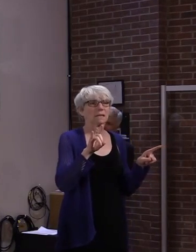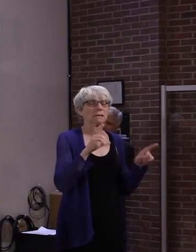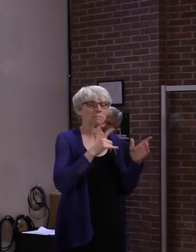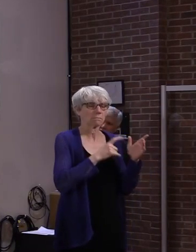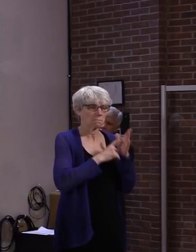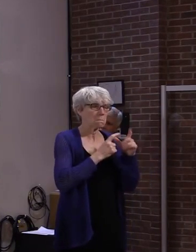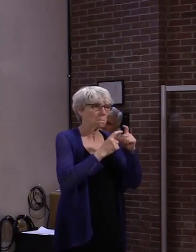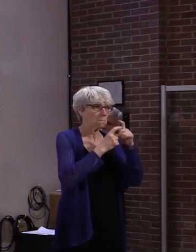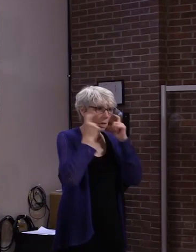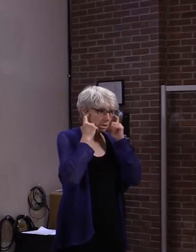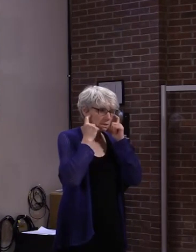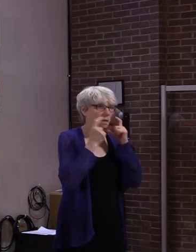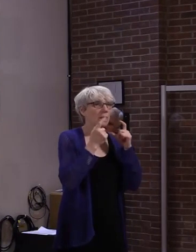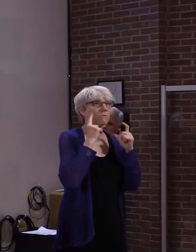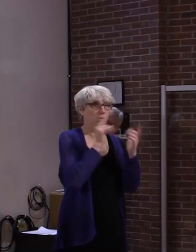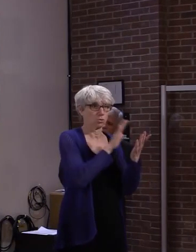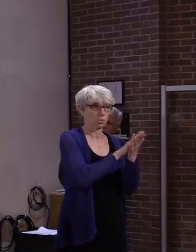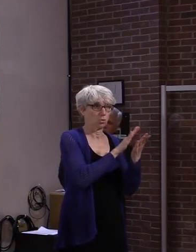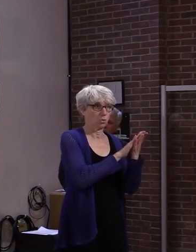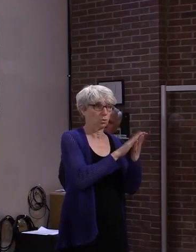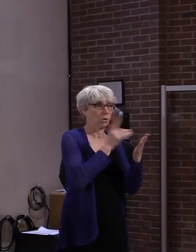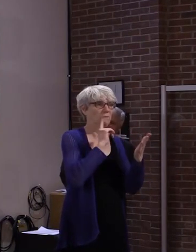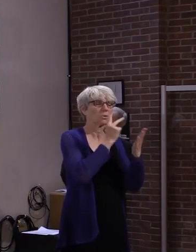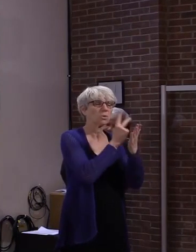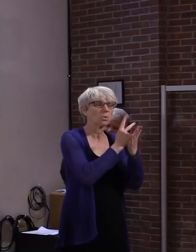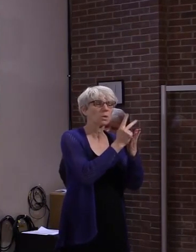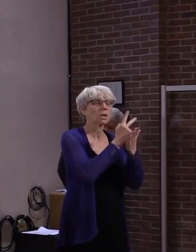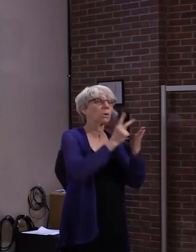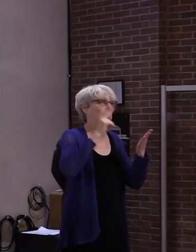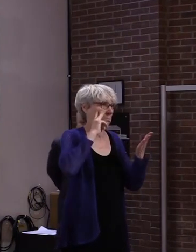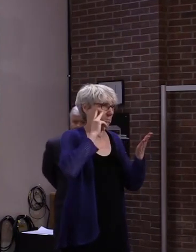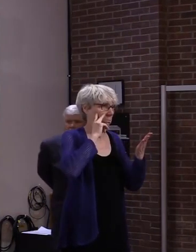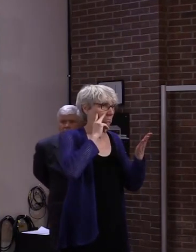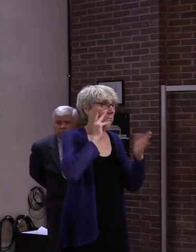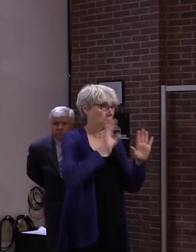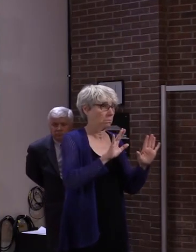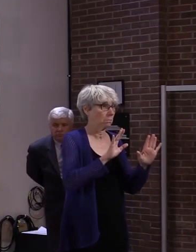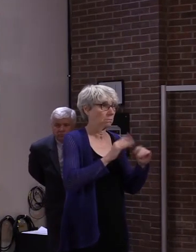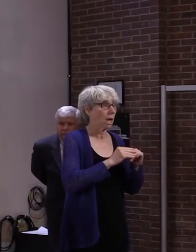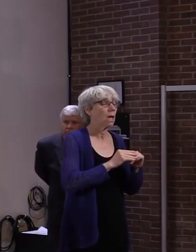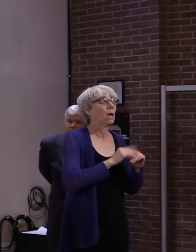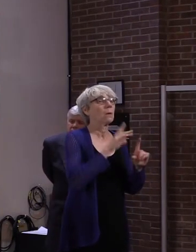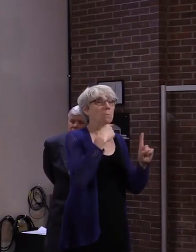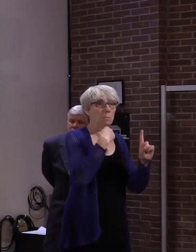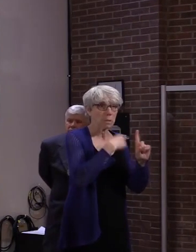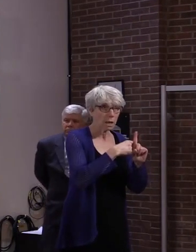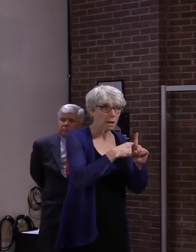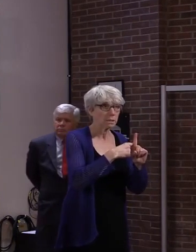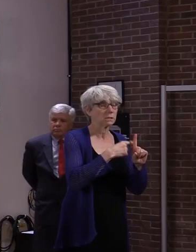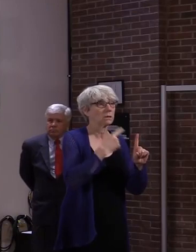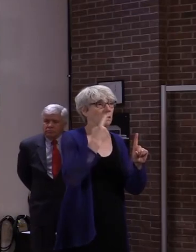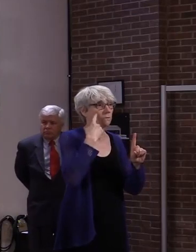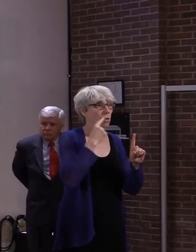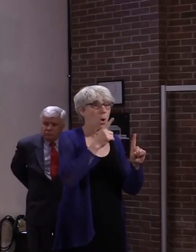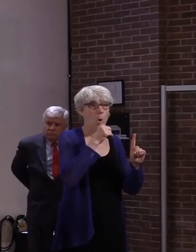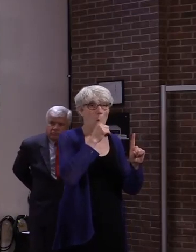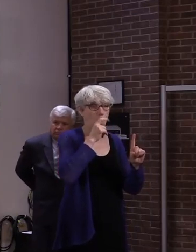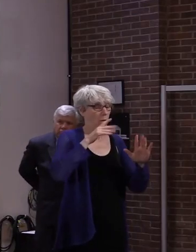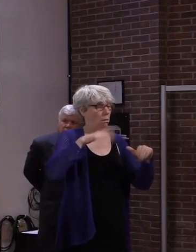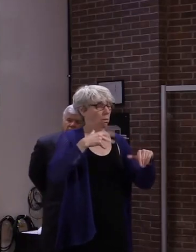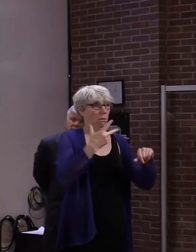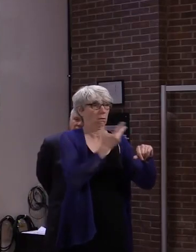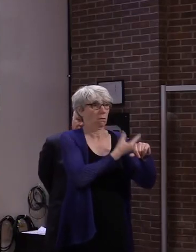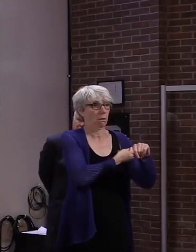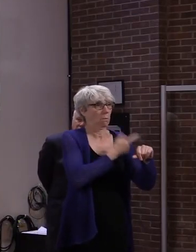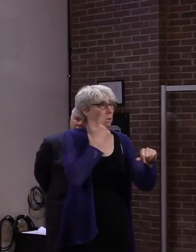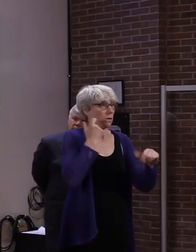in in schools for the first two to three weeks as well as uh for those who are ineligible to